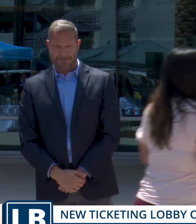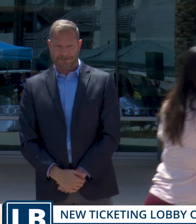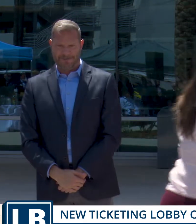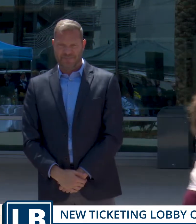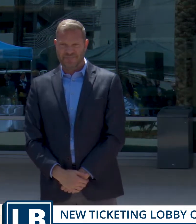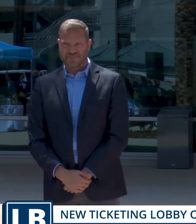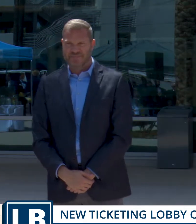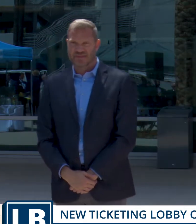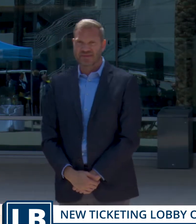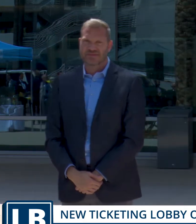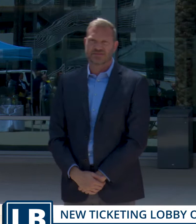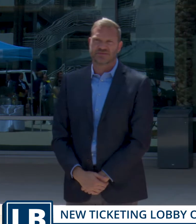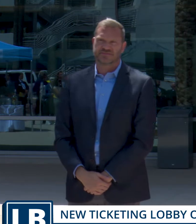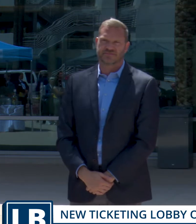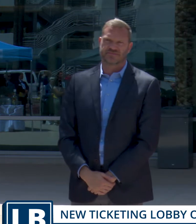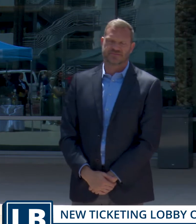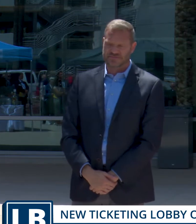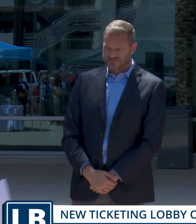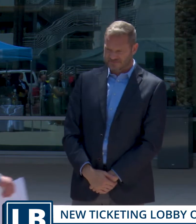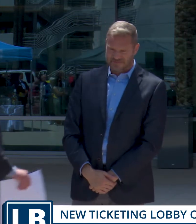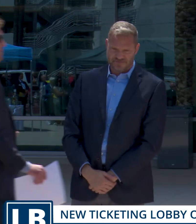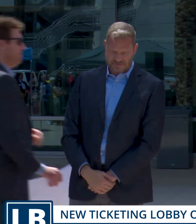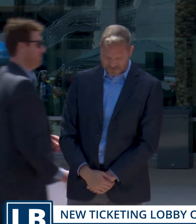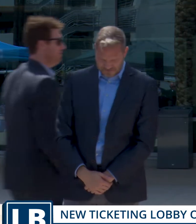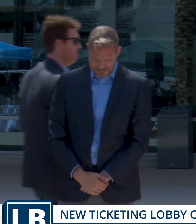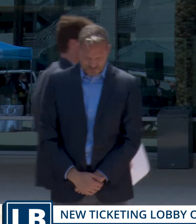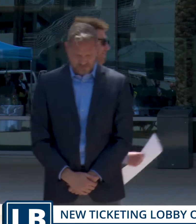This just came apart.